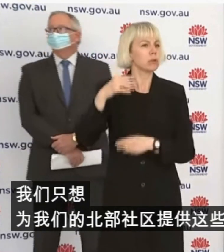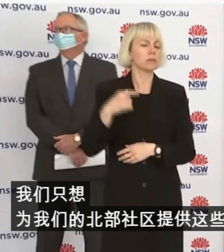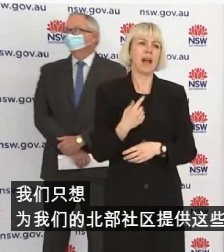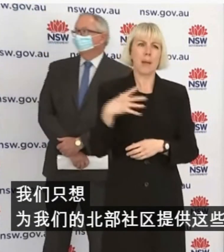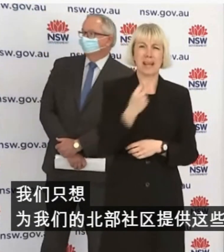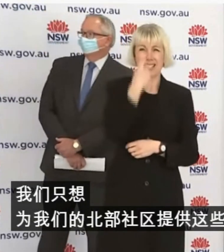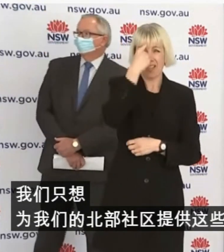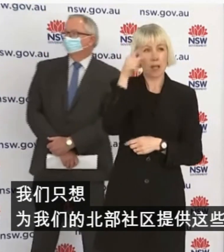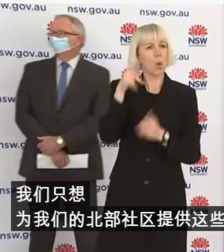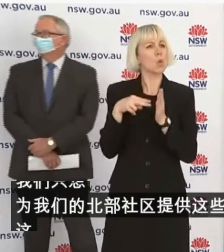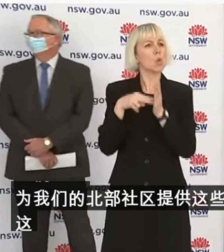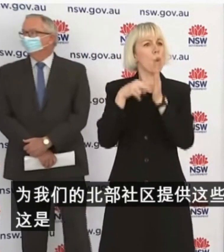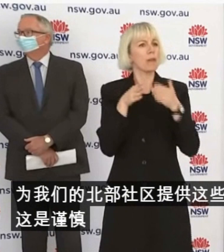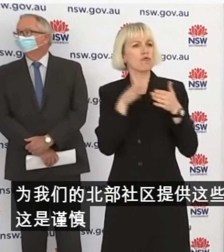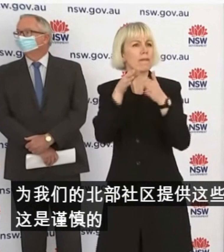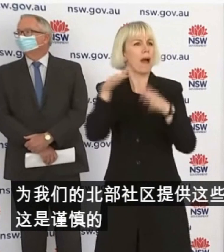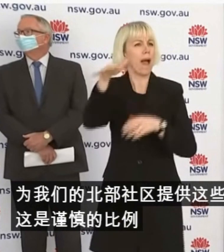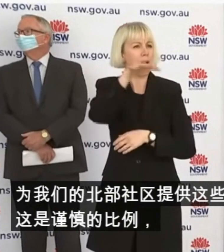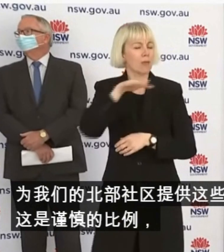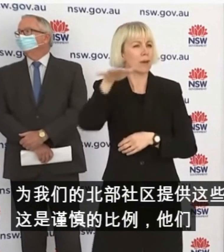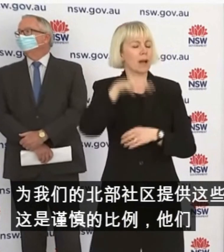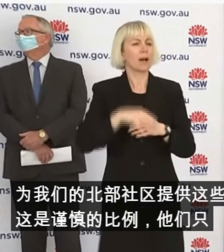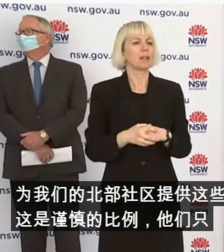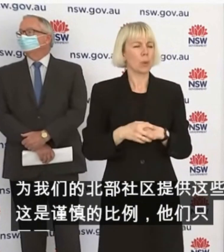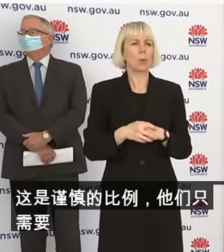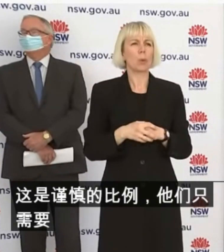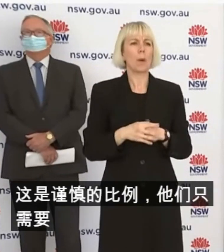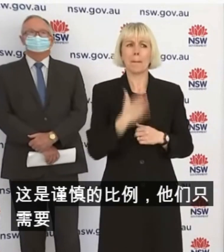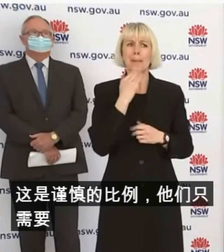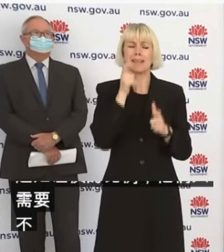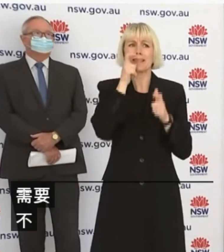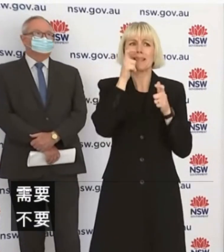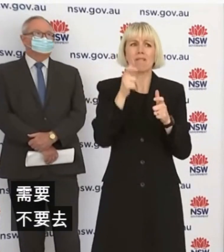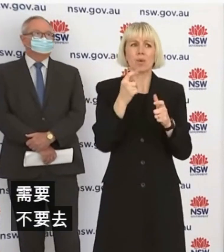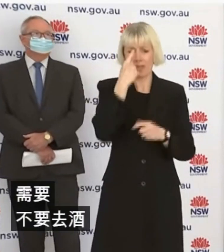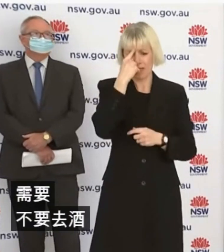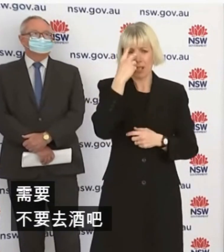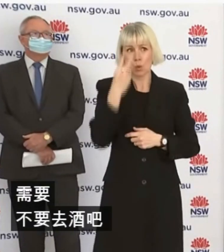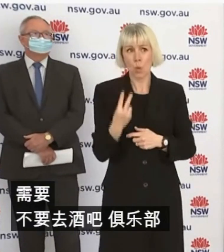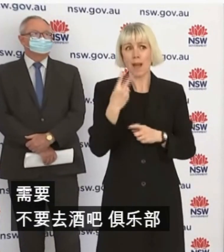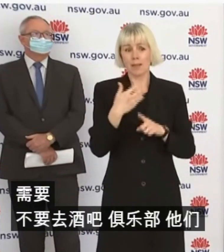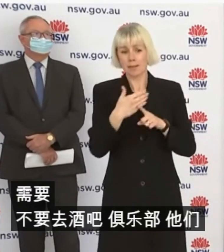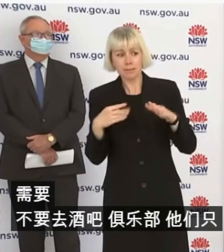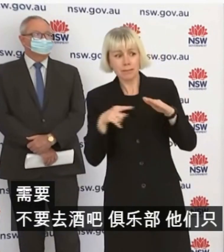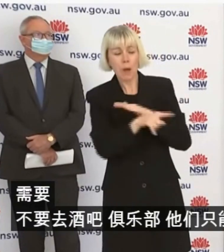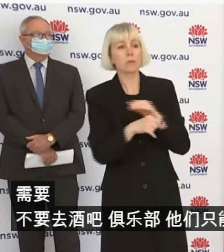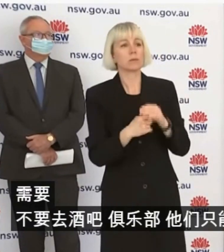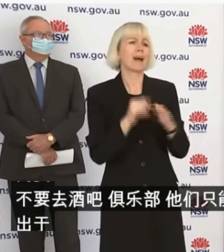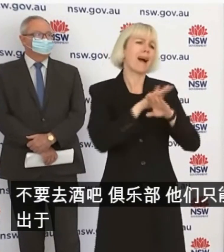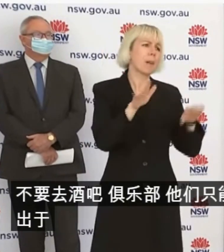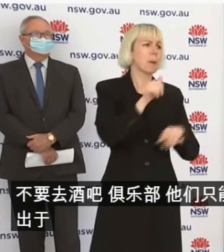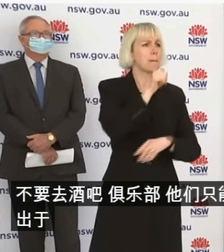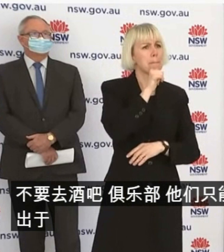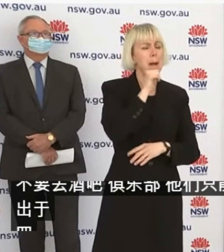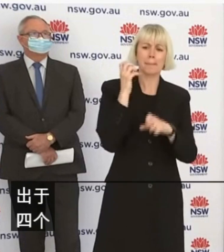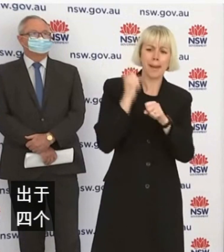northern communities. It's prudent, proportionate. They just have to not go to pubs, clubs. They can only leave home